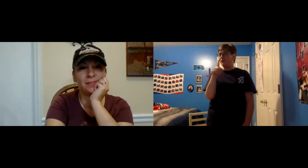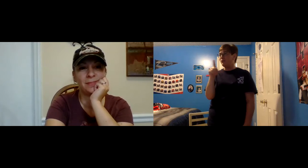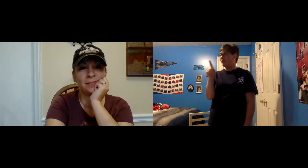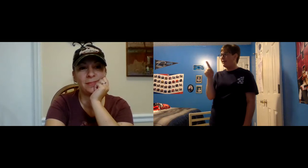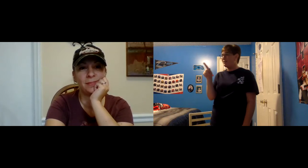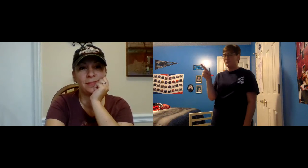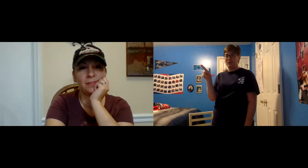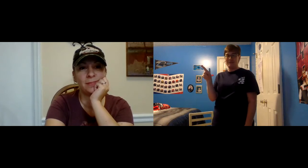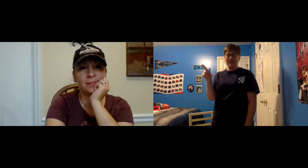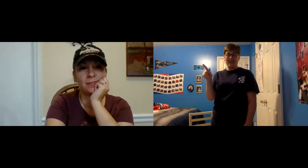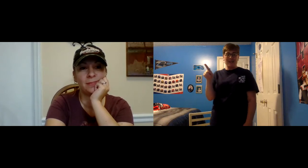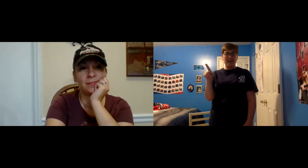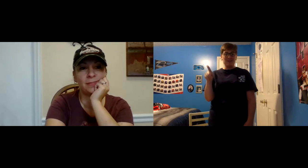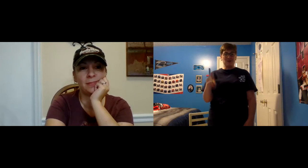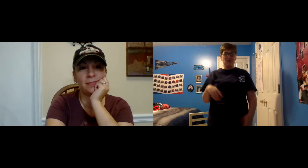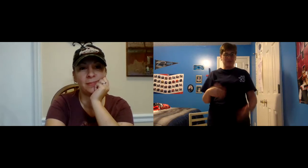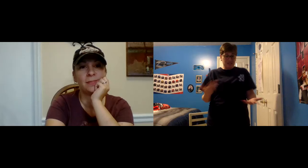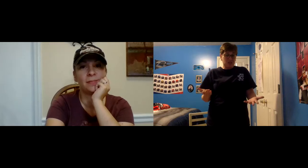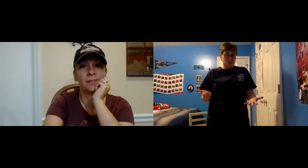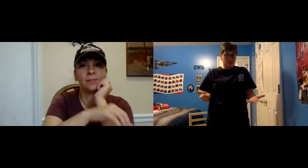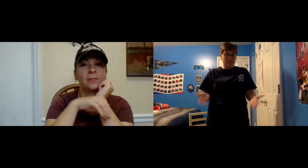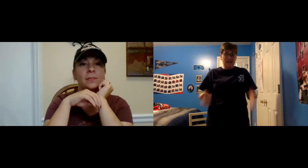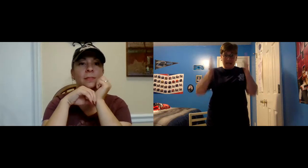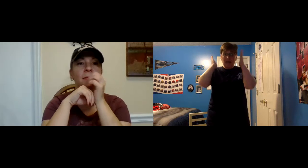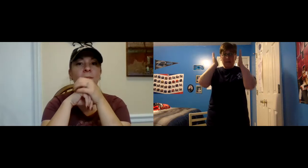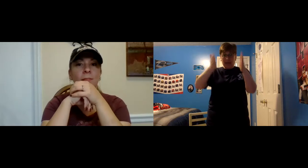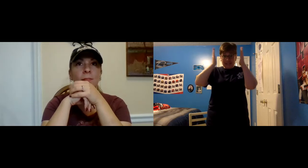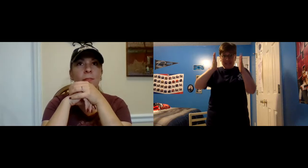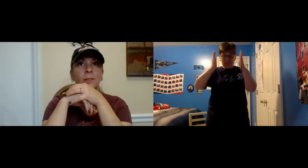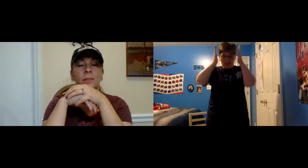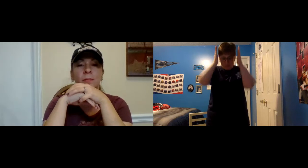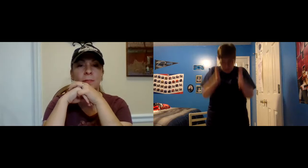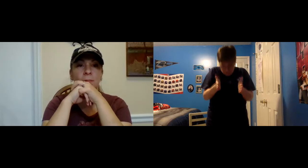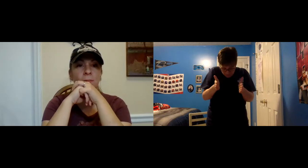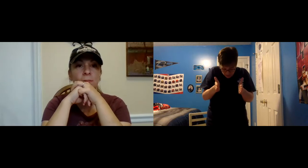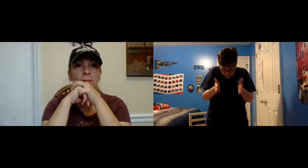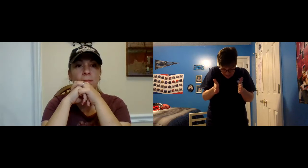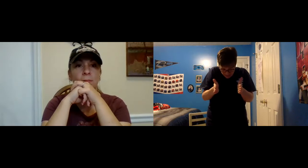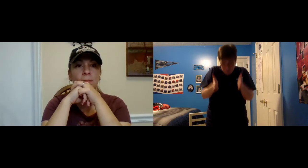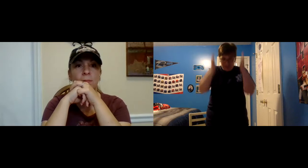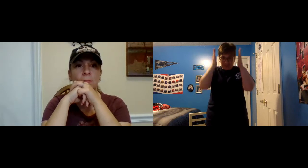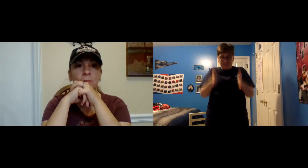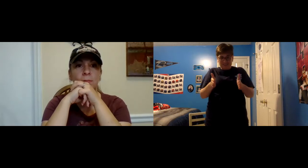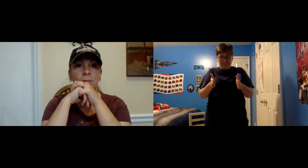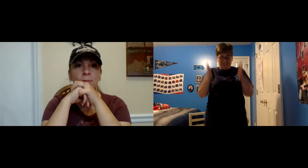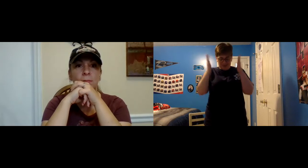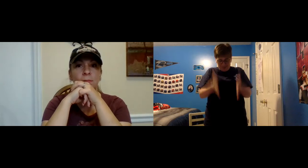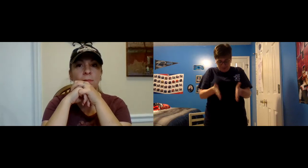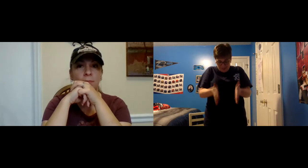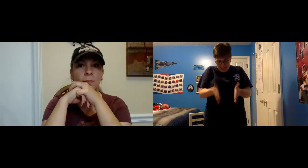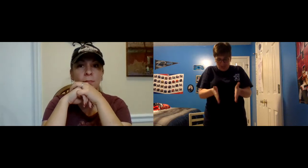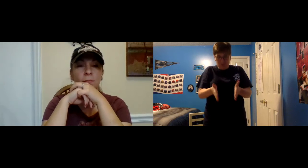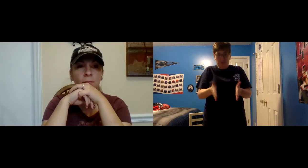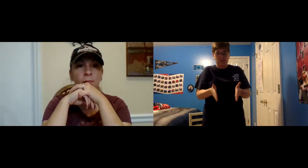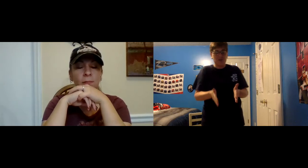person walk through the classroom. And so the teacher would say, pay attention. In other words, focus here, and